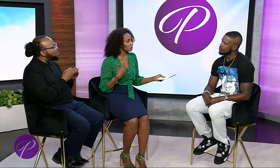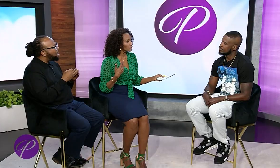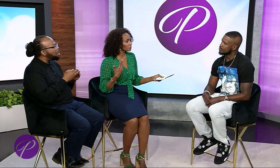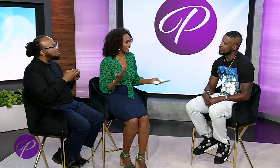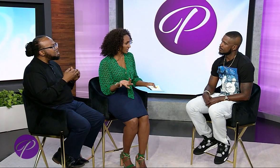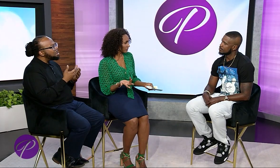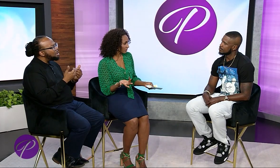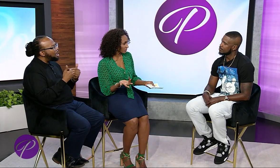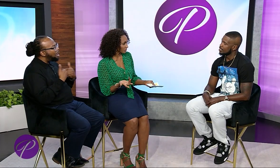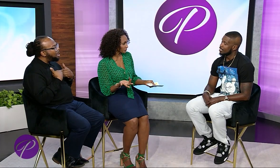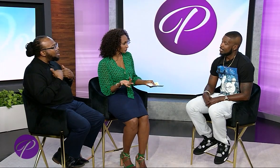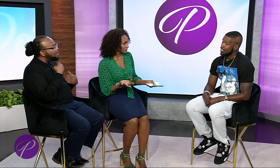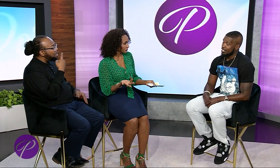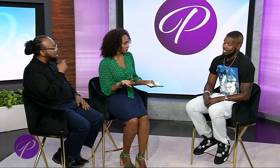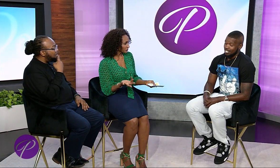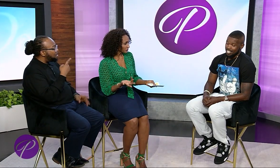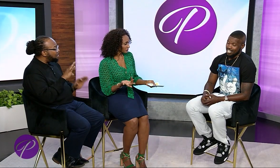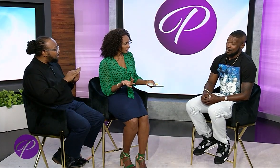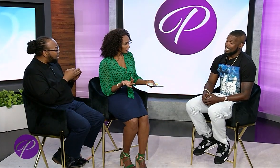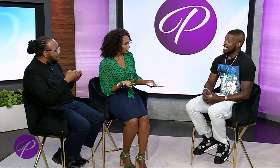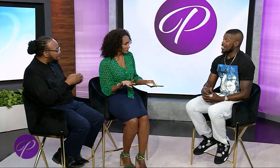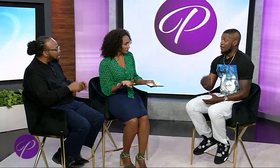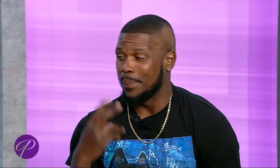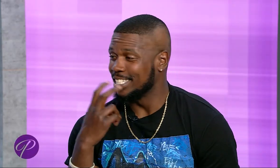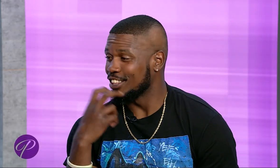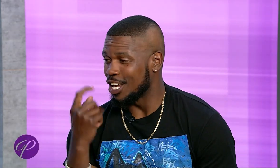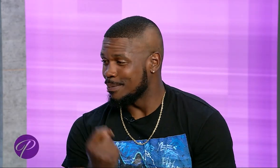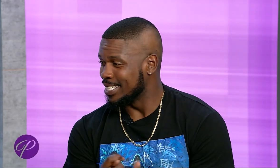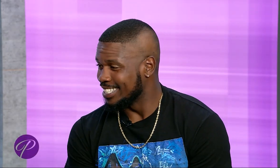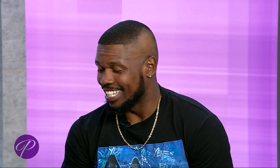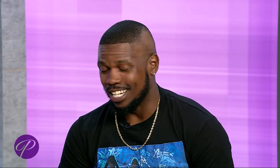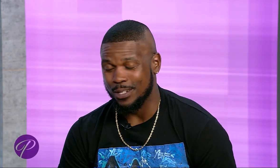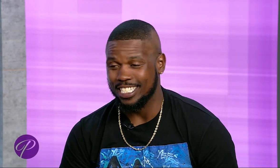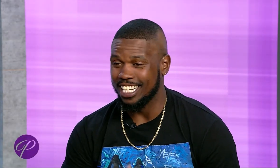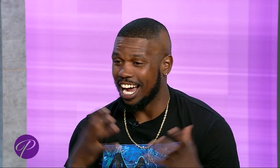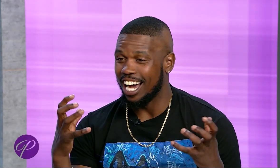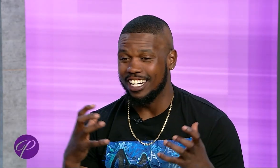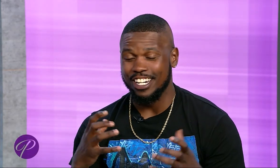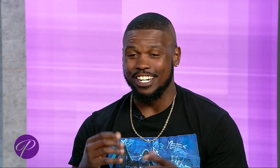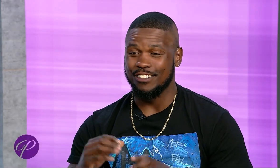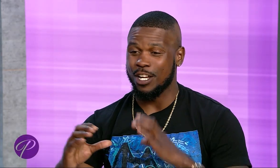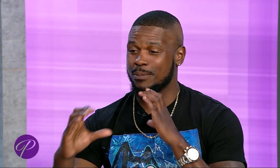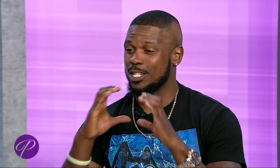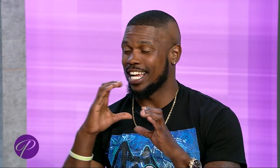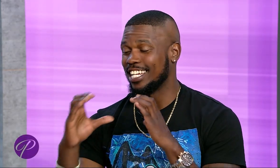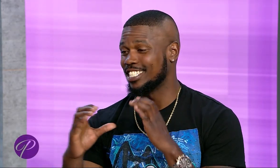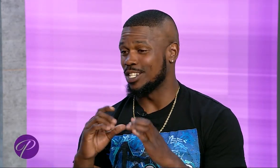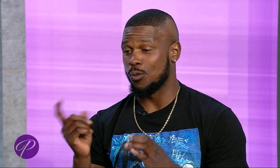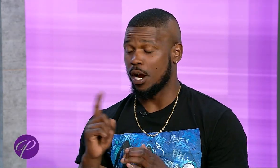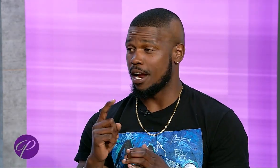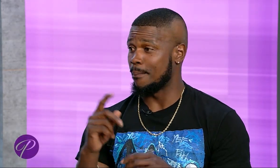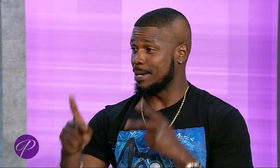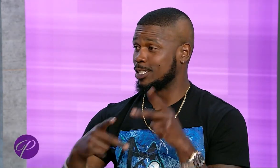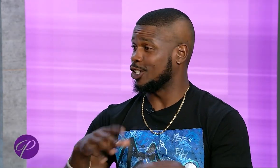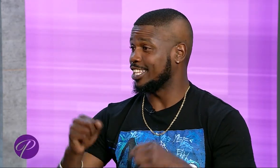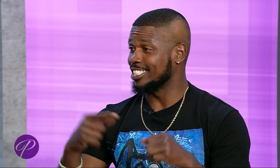who can hear? It was a lot of speech therapy. It was a lot of communication where people took their